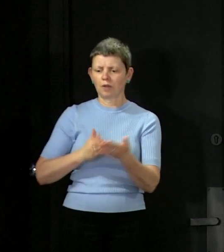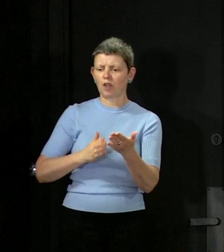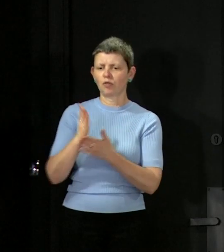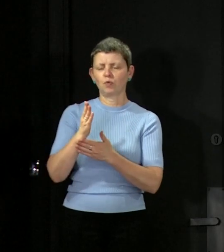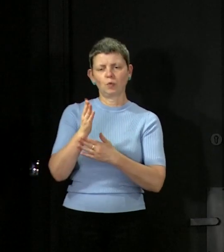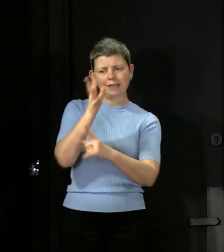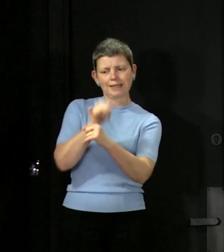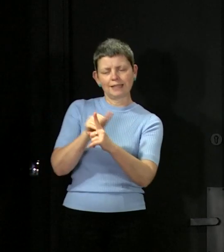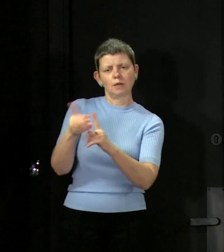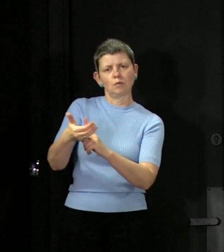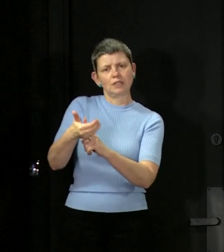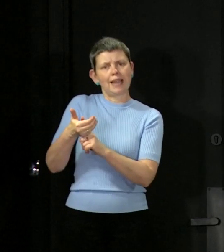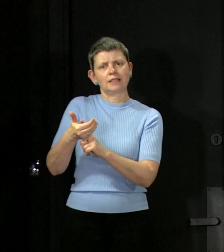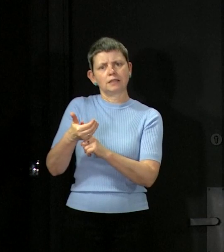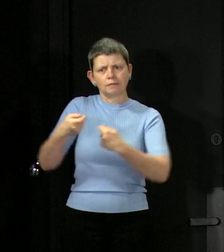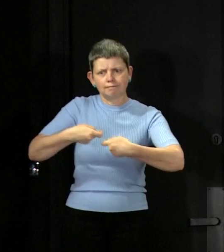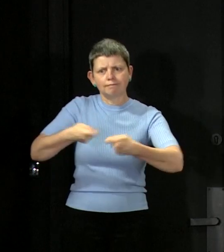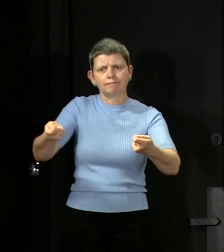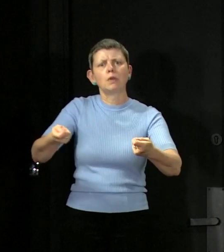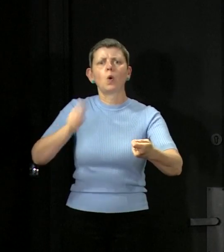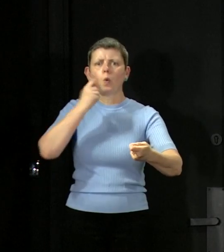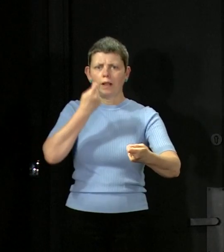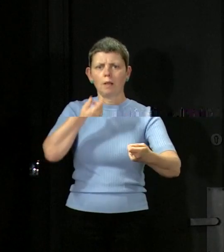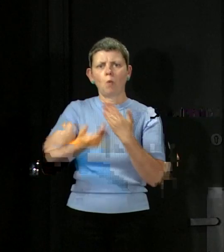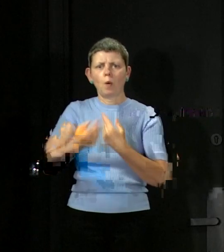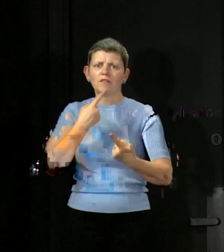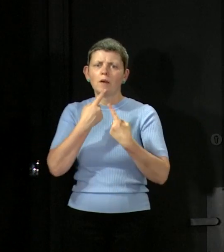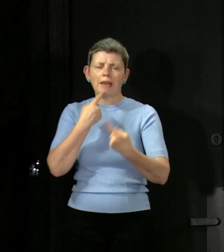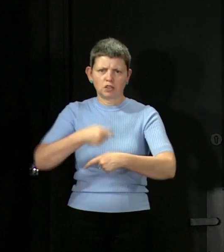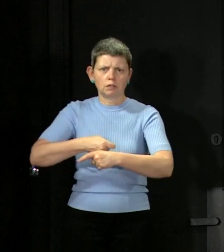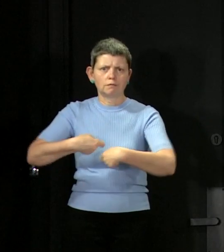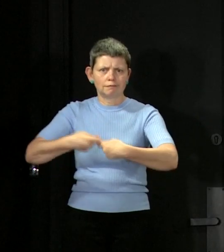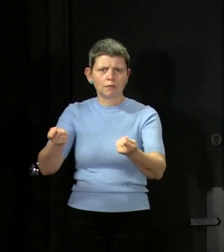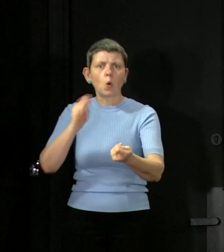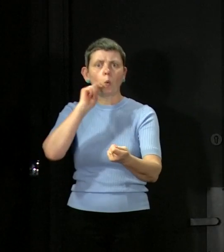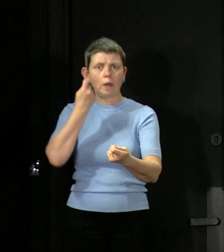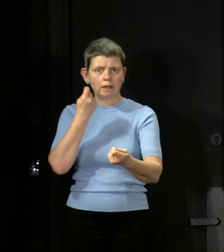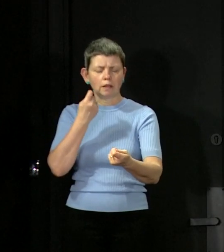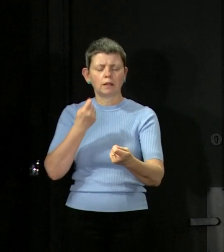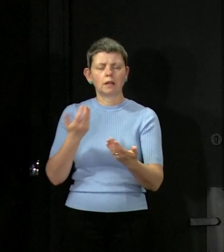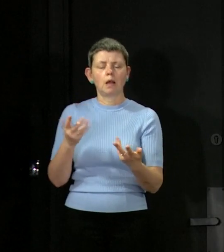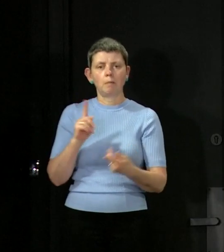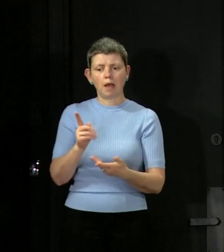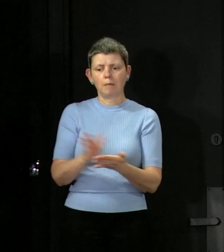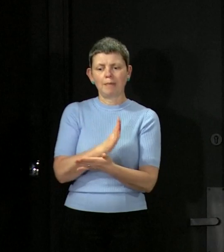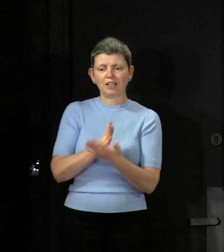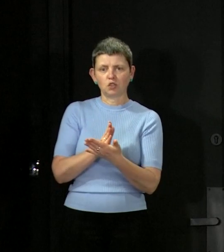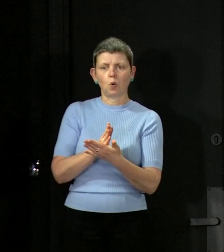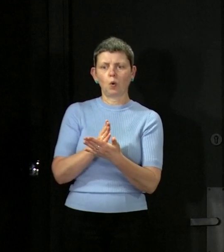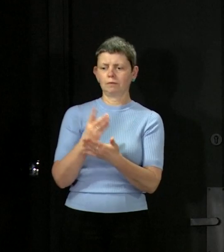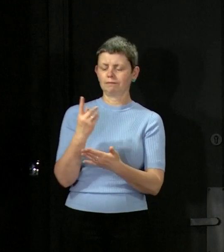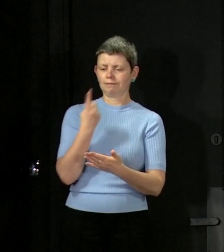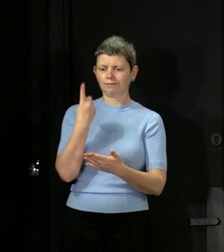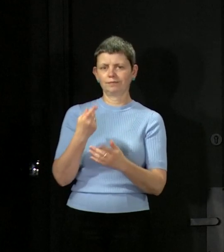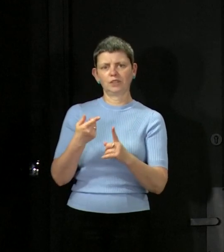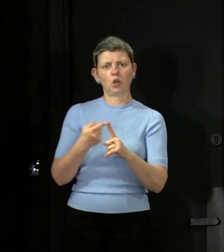of this detail will be conveyed to people, but there are steps that will be taken, whether that is about making sure it's